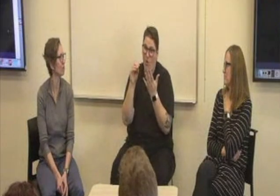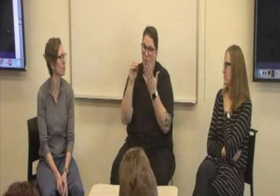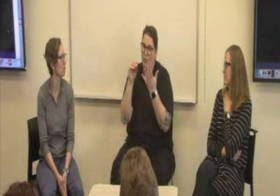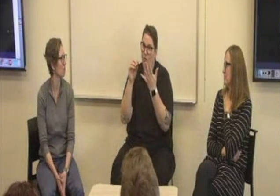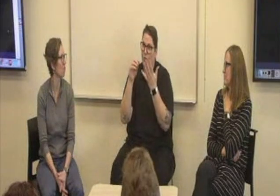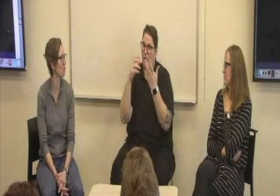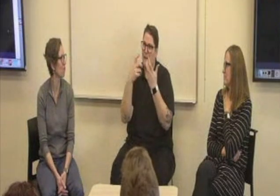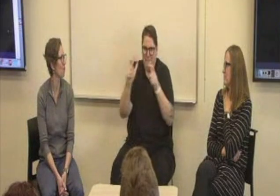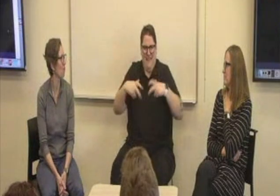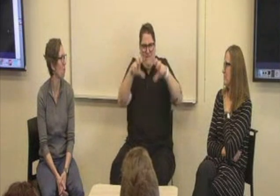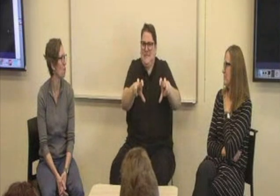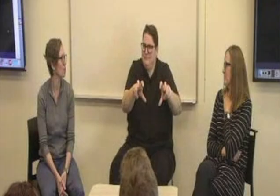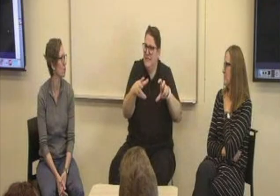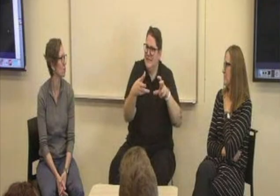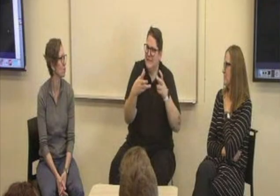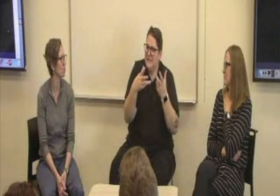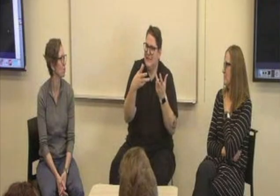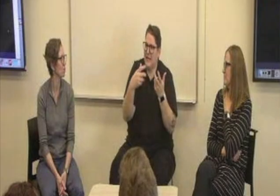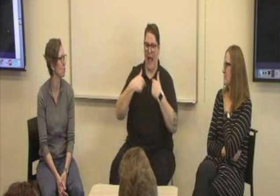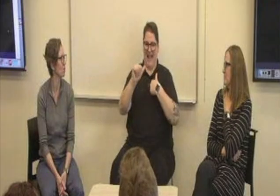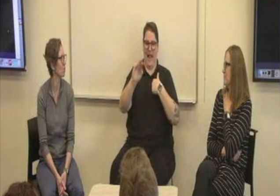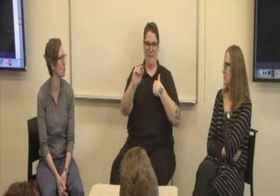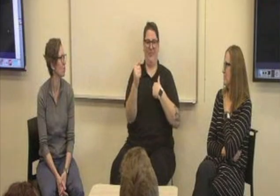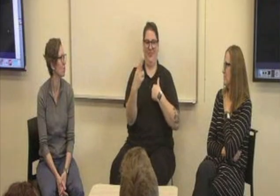And I prioritize preferred interpreters.